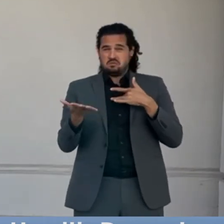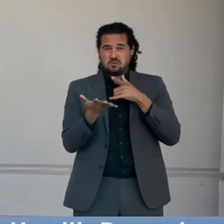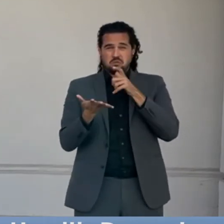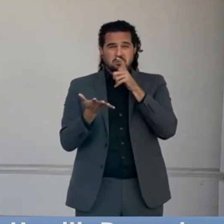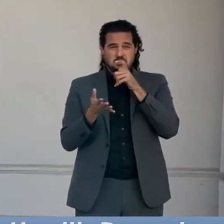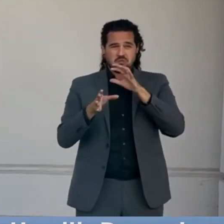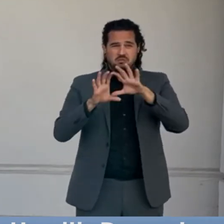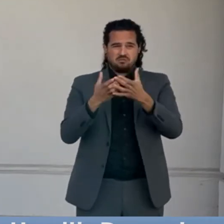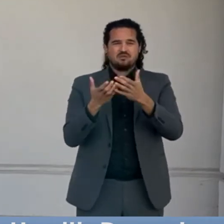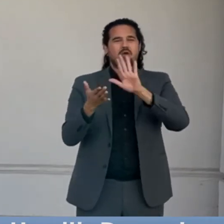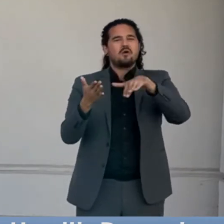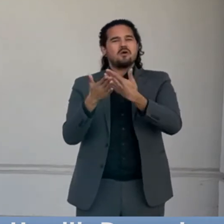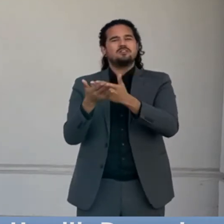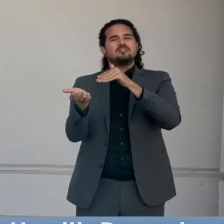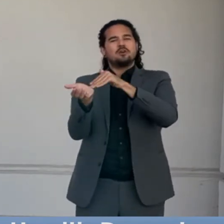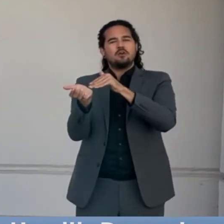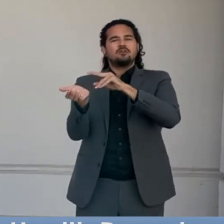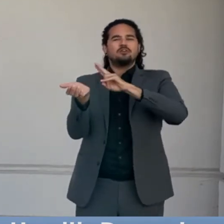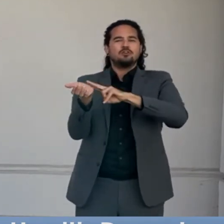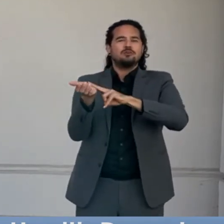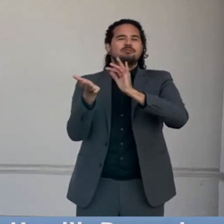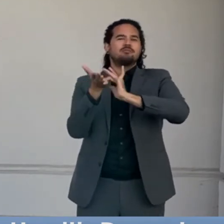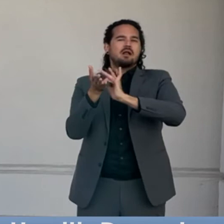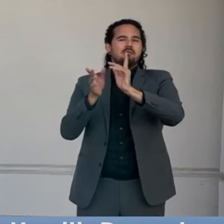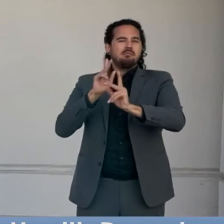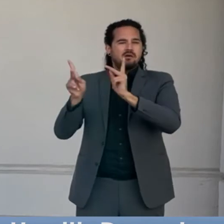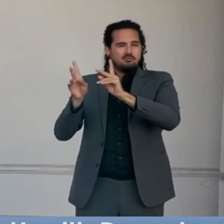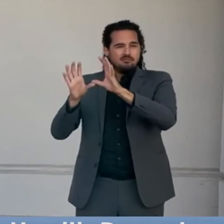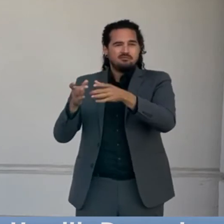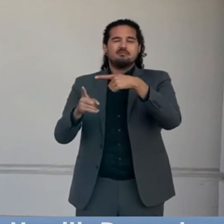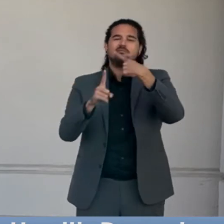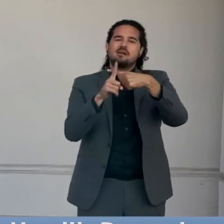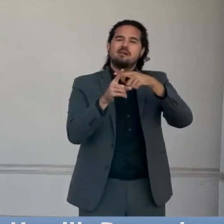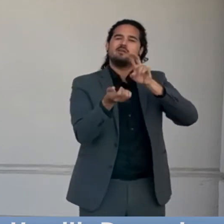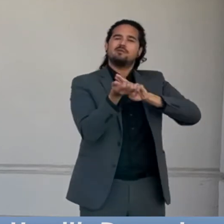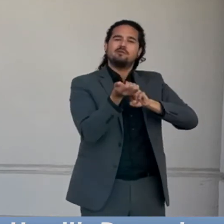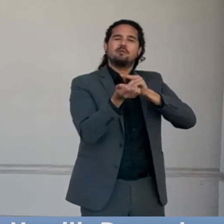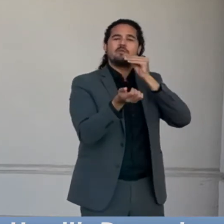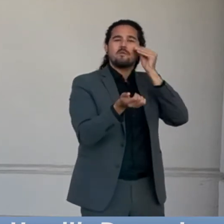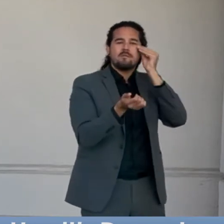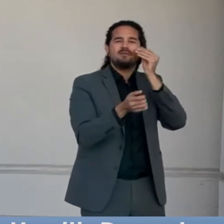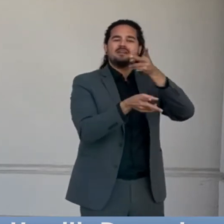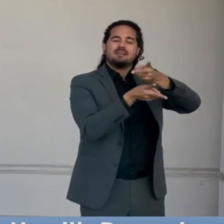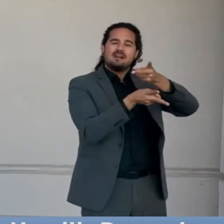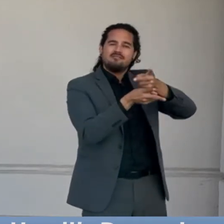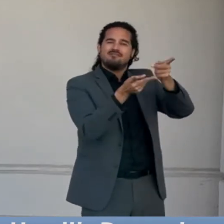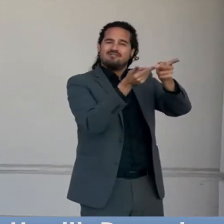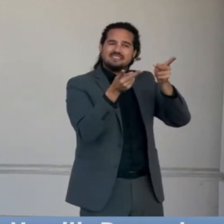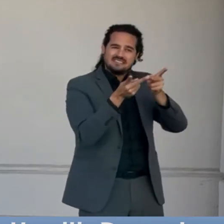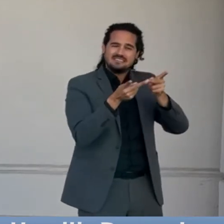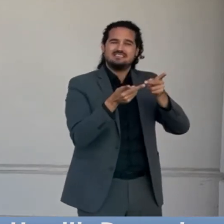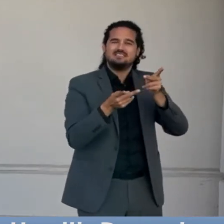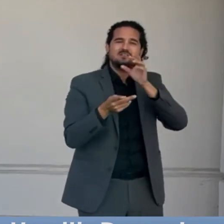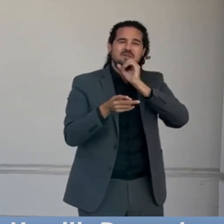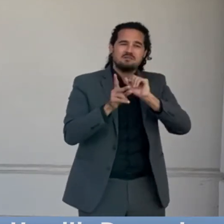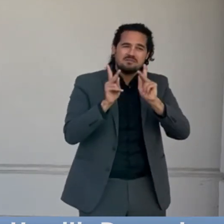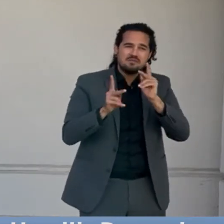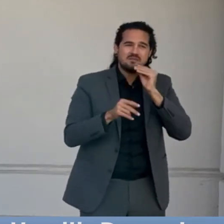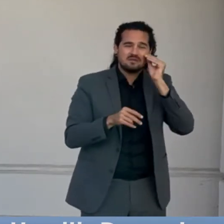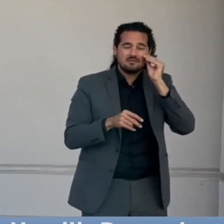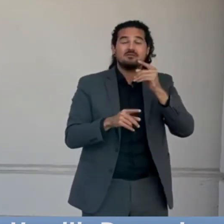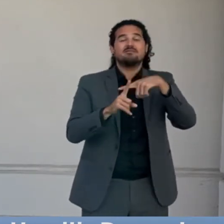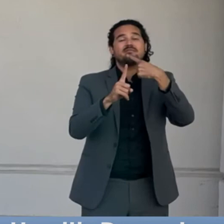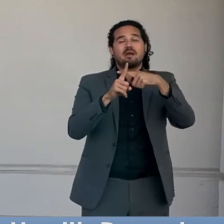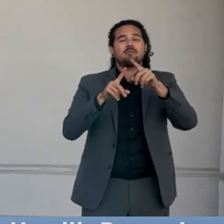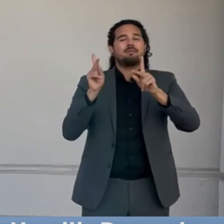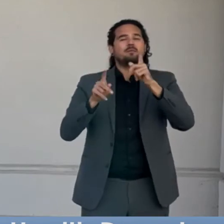people in skilled nursing and long-term care, that we will see a priority coming eventually for the frontline workers and